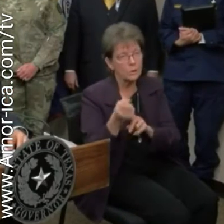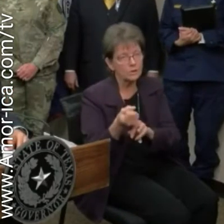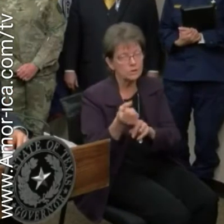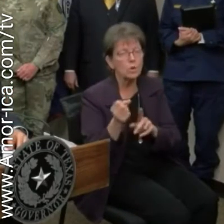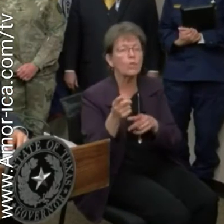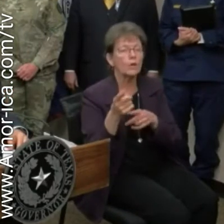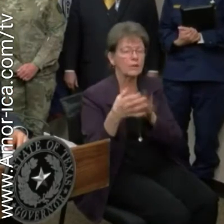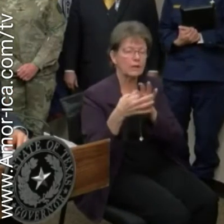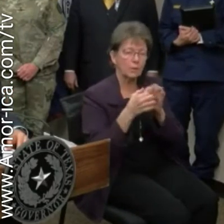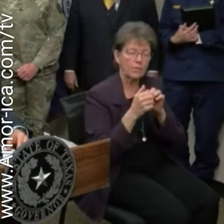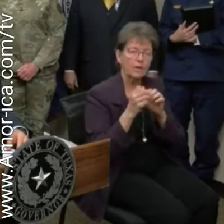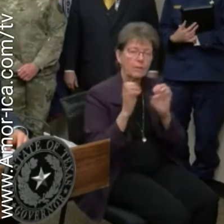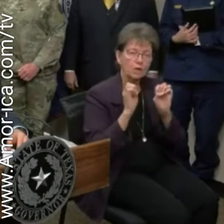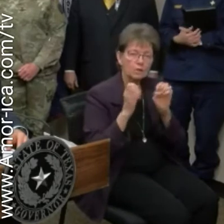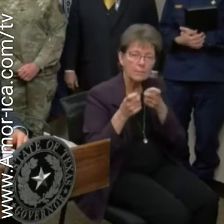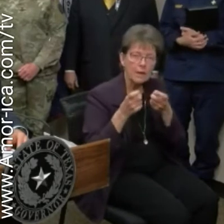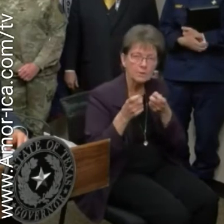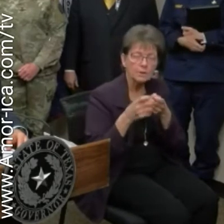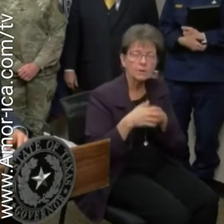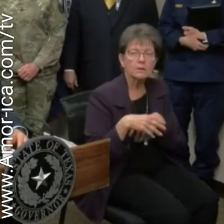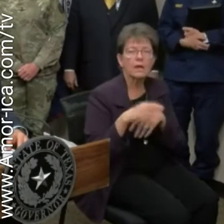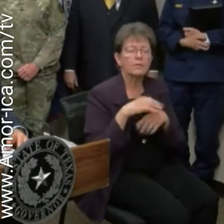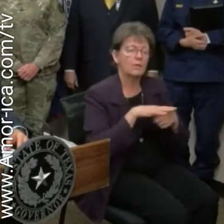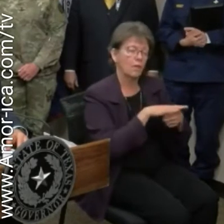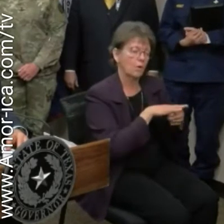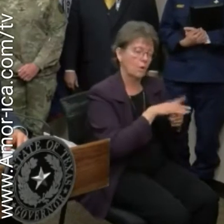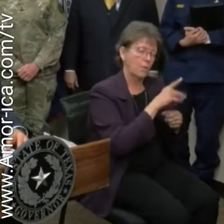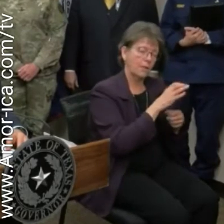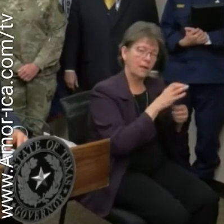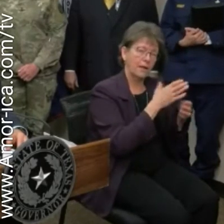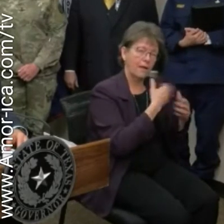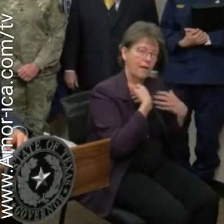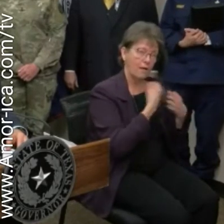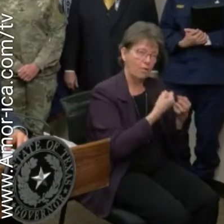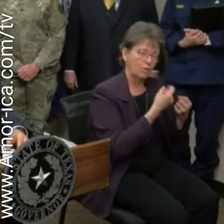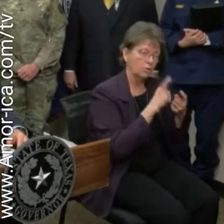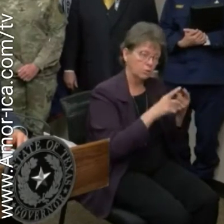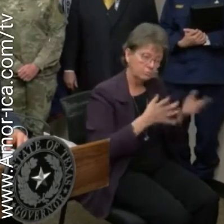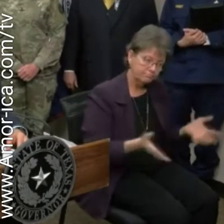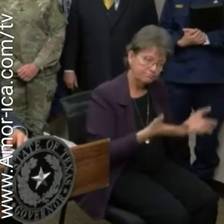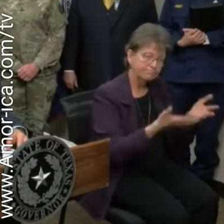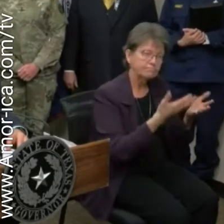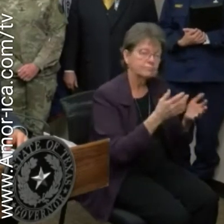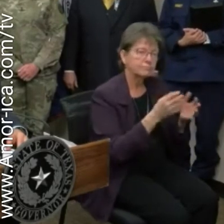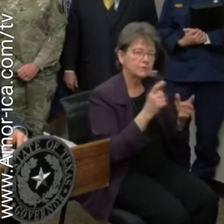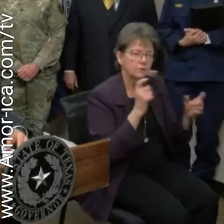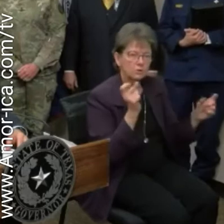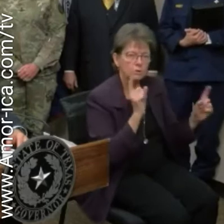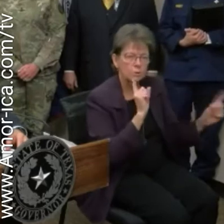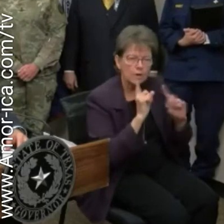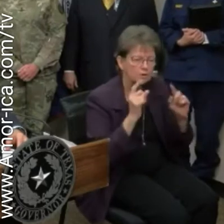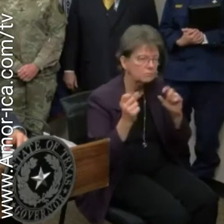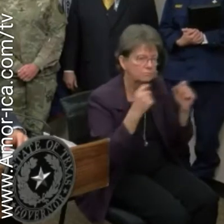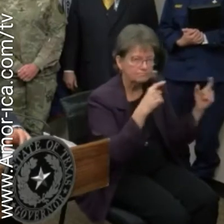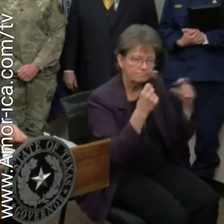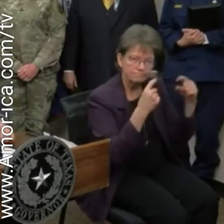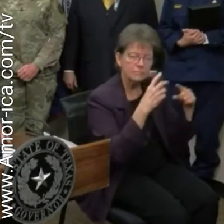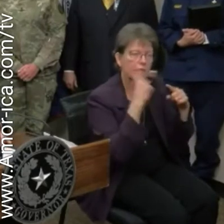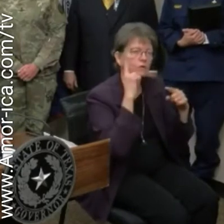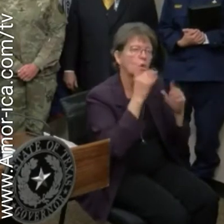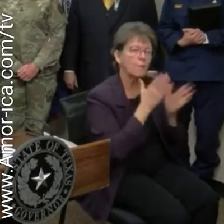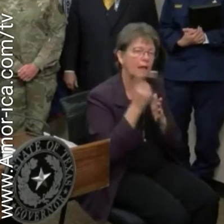So they are dealing with the local emergency management and the local public health department to foster constant state and local communication and to plan for the current